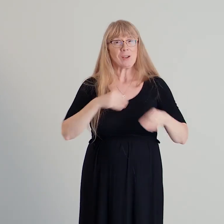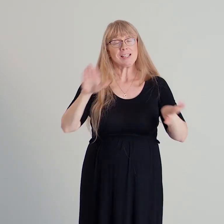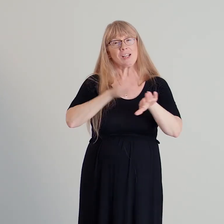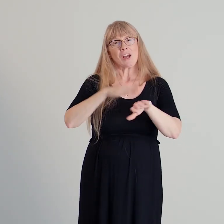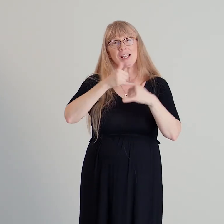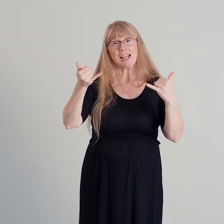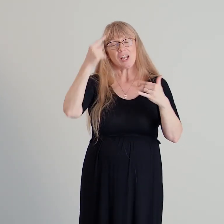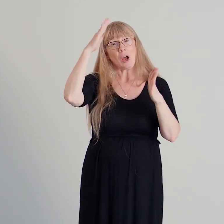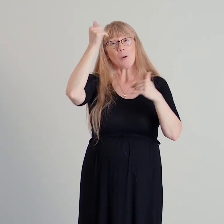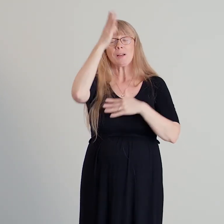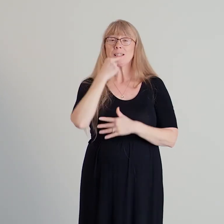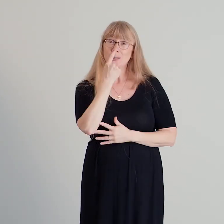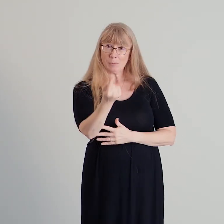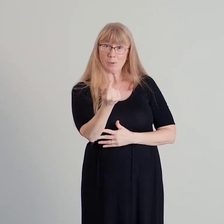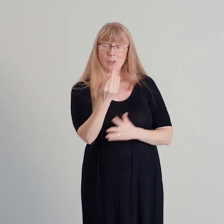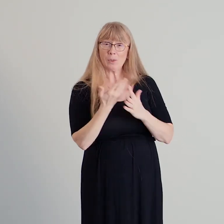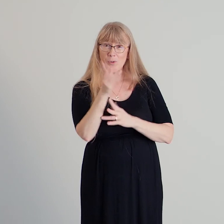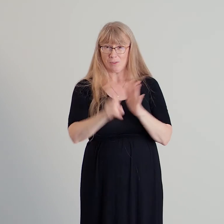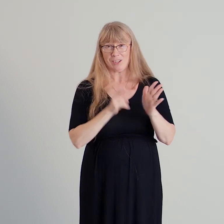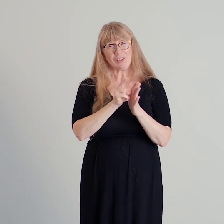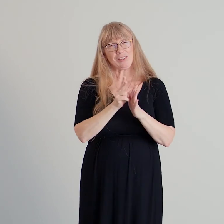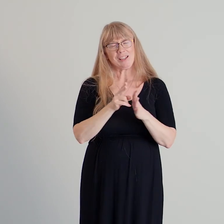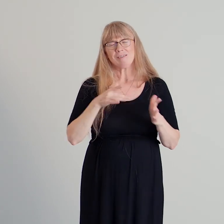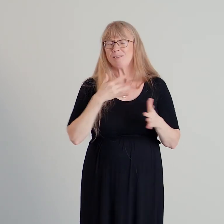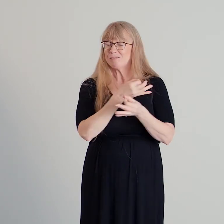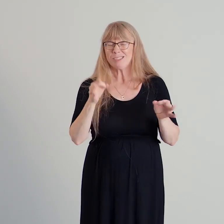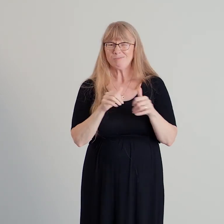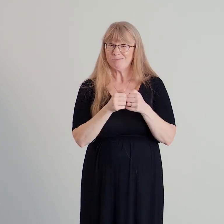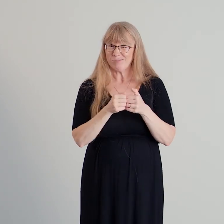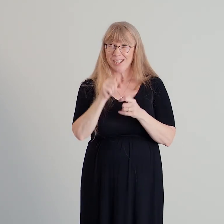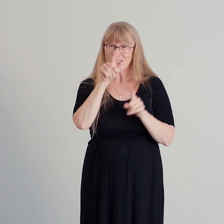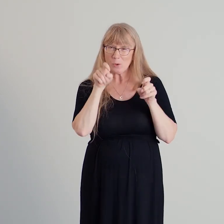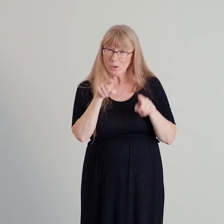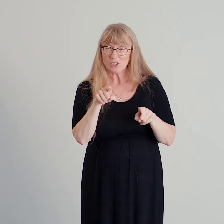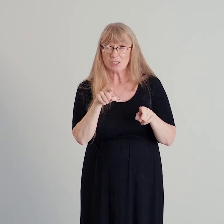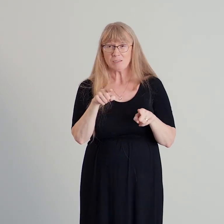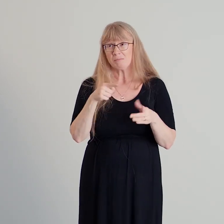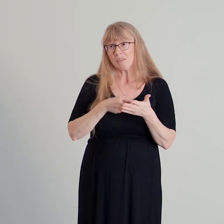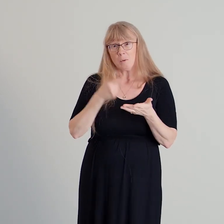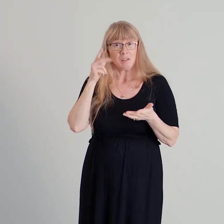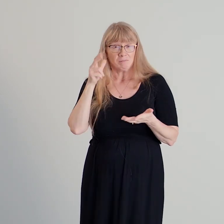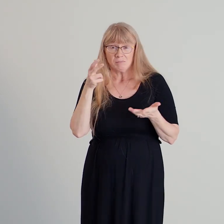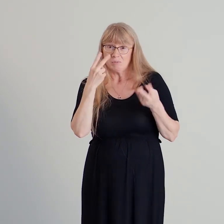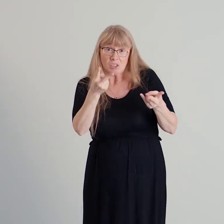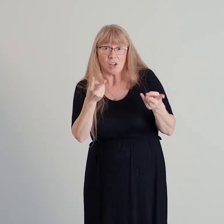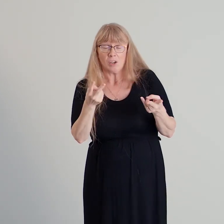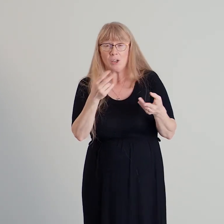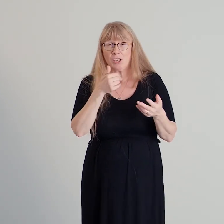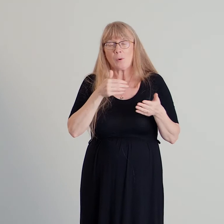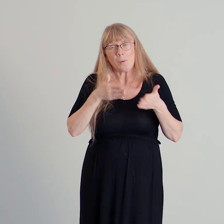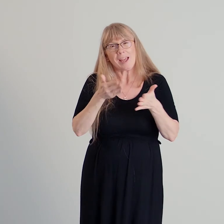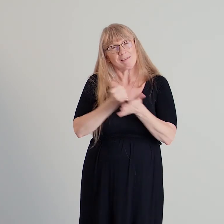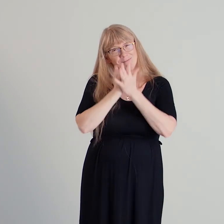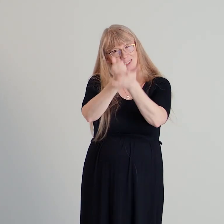hope that God spoke to you today through this video. And again, feel free to text us if you have questions about what you heard, or if there's any way that we might be able to